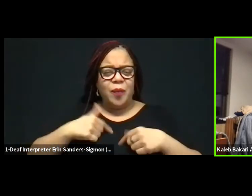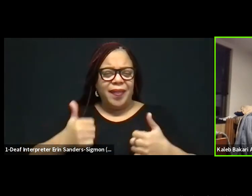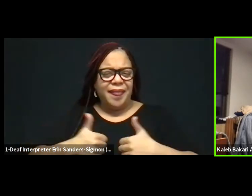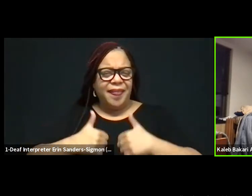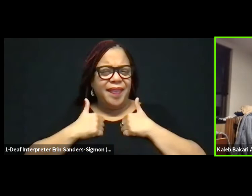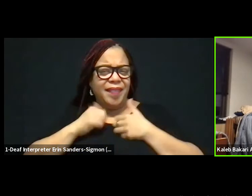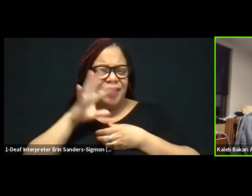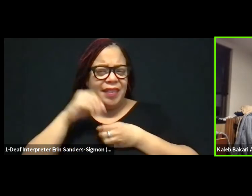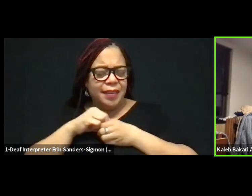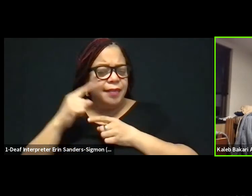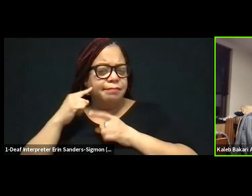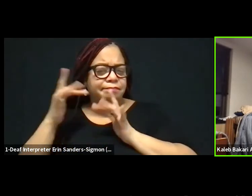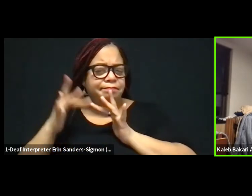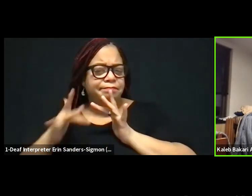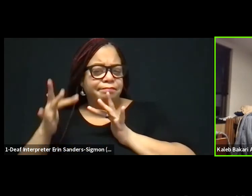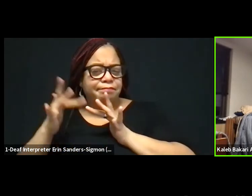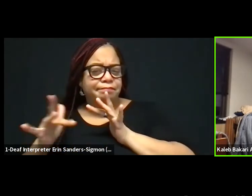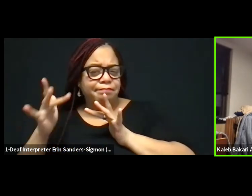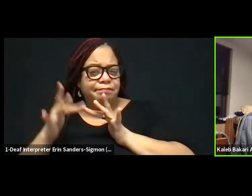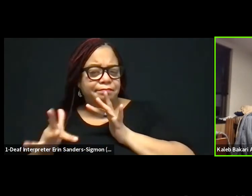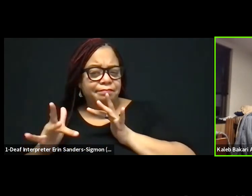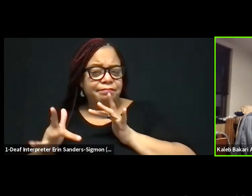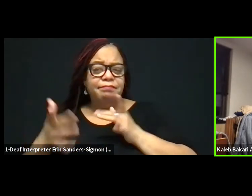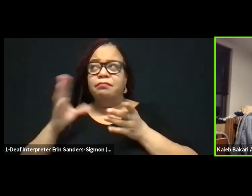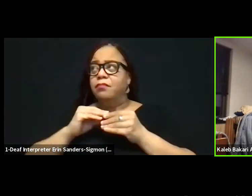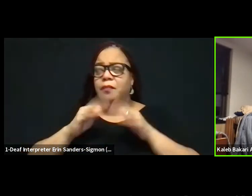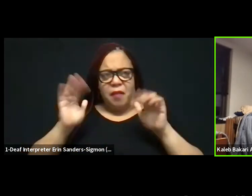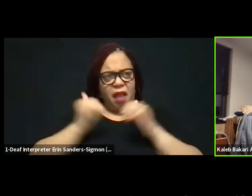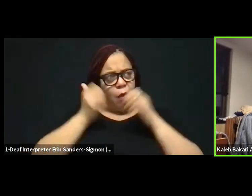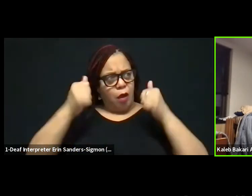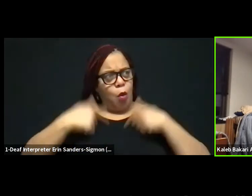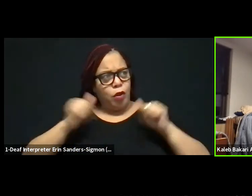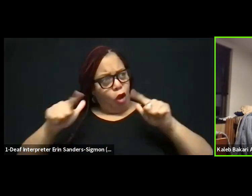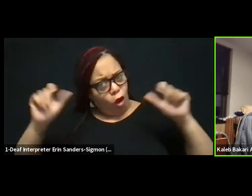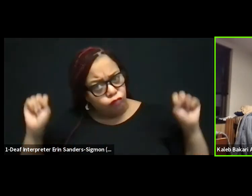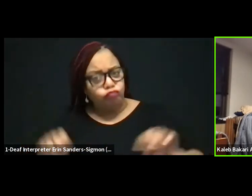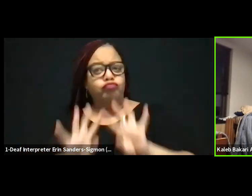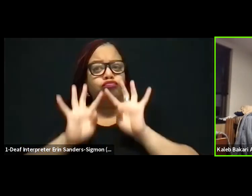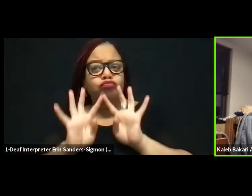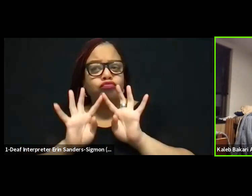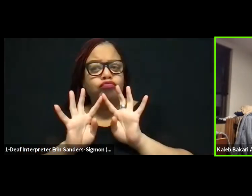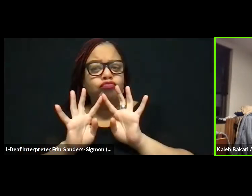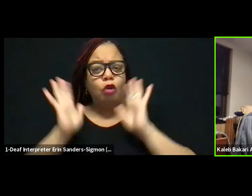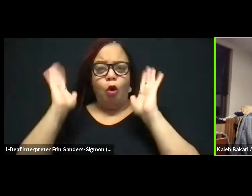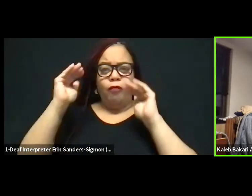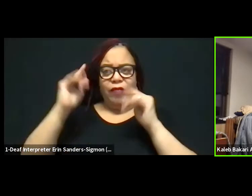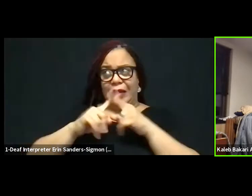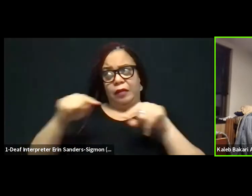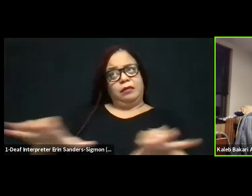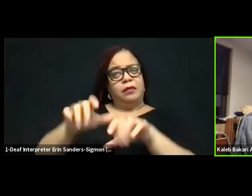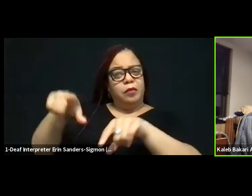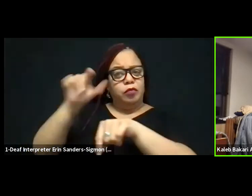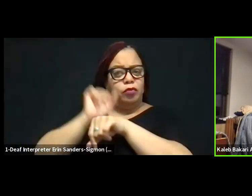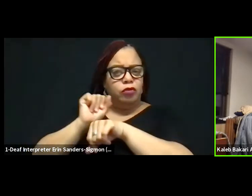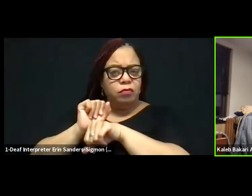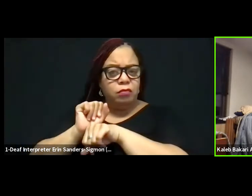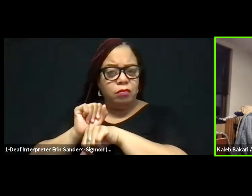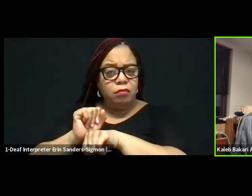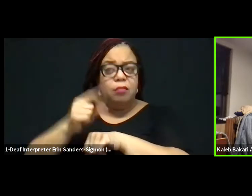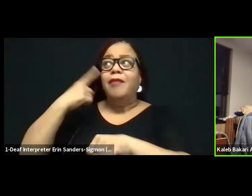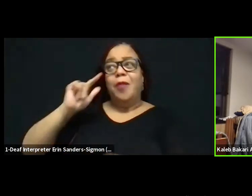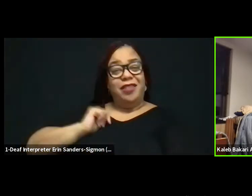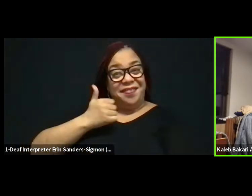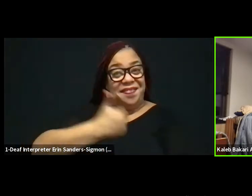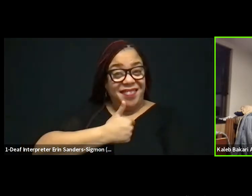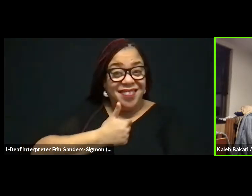ourselves? And like, how do we live with each other in that and hold each other accountable to that? So I use abolition in my